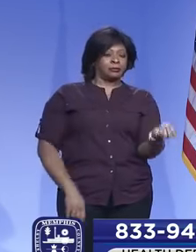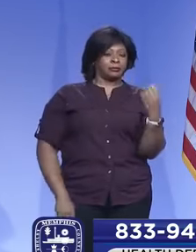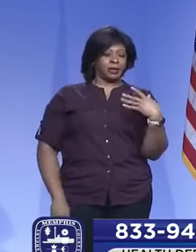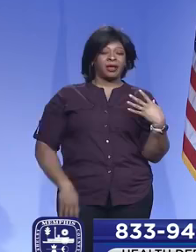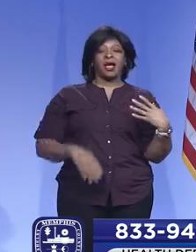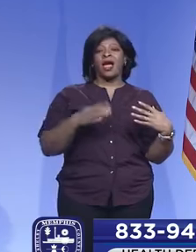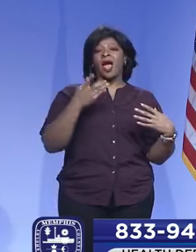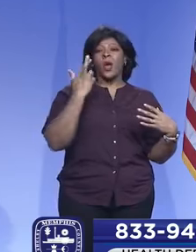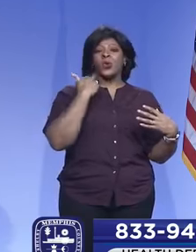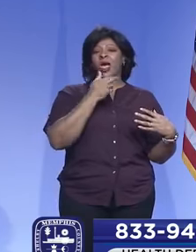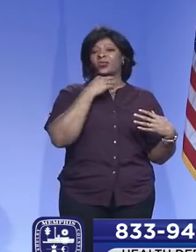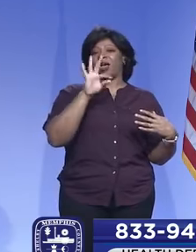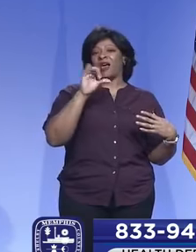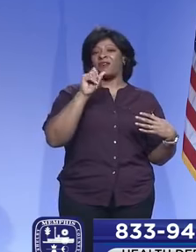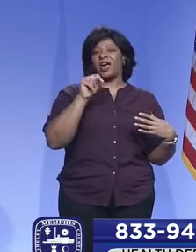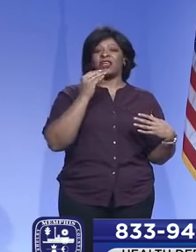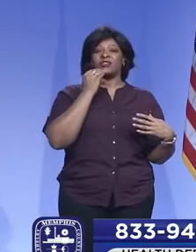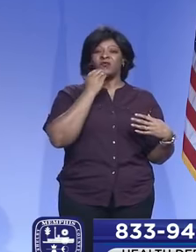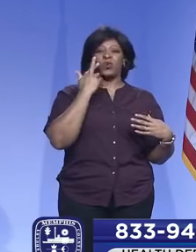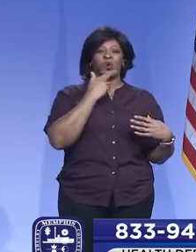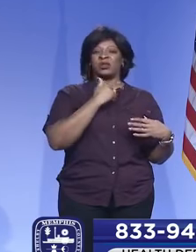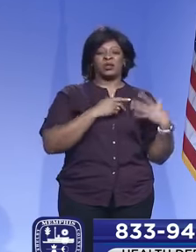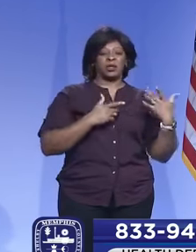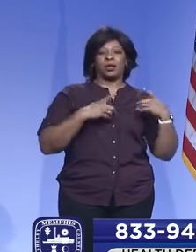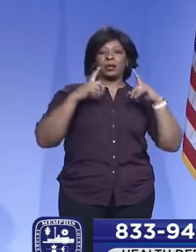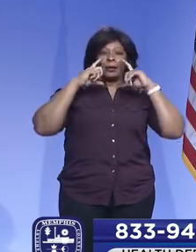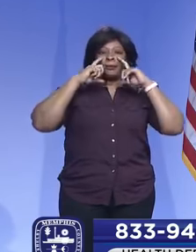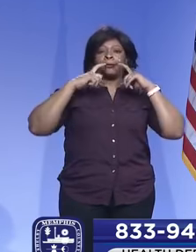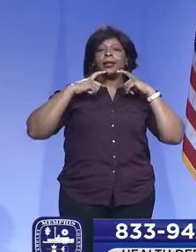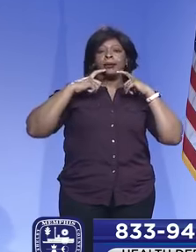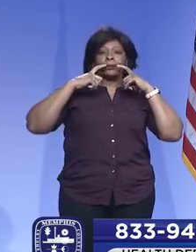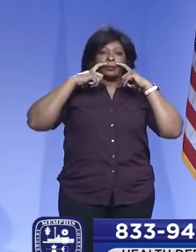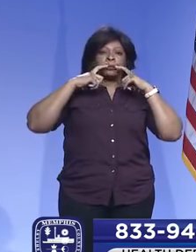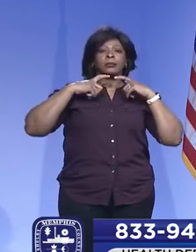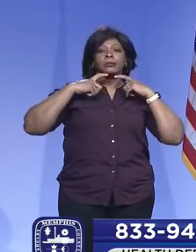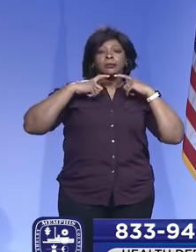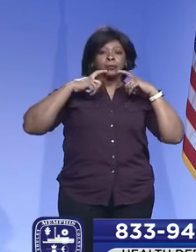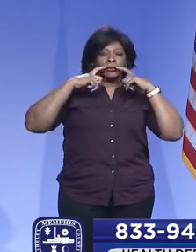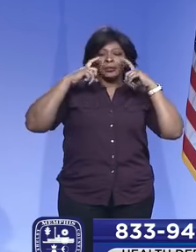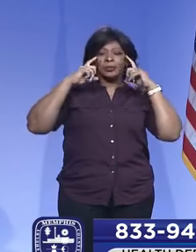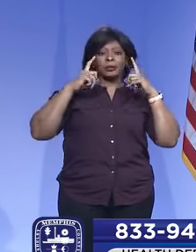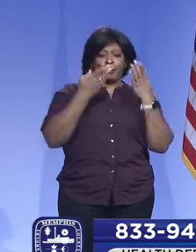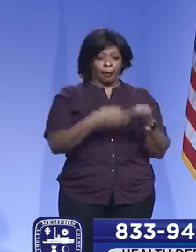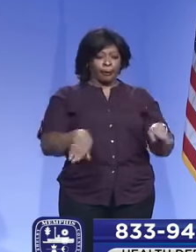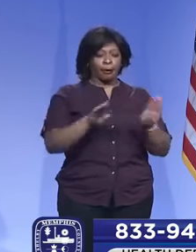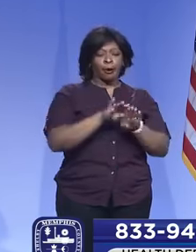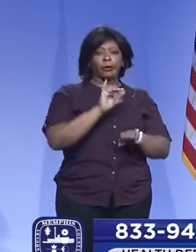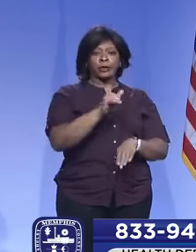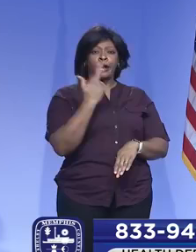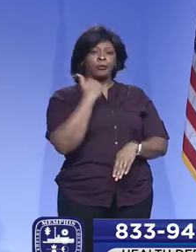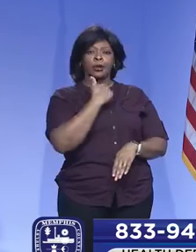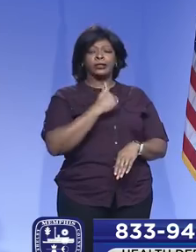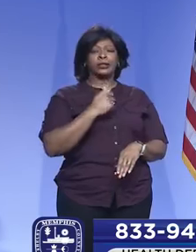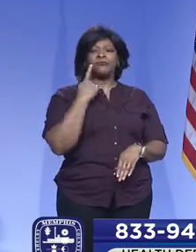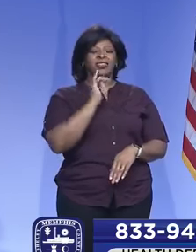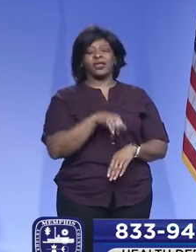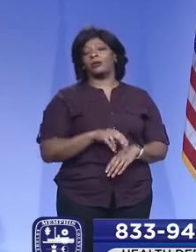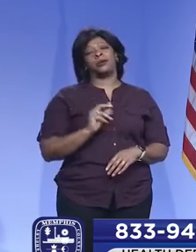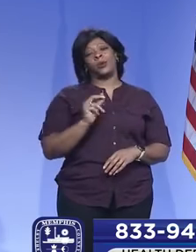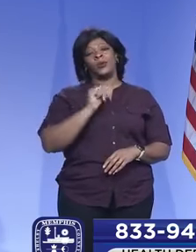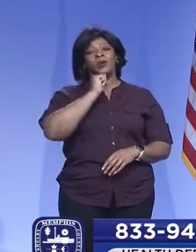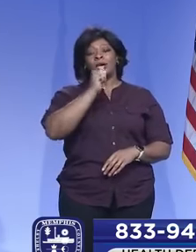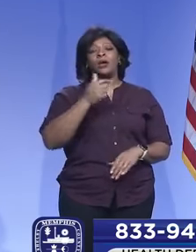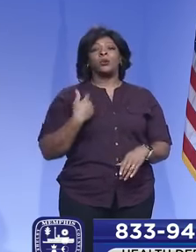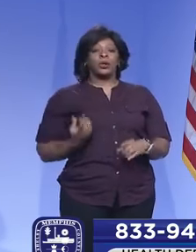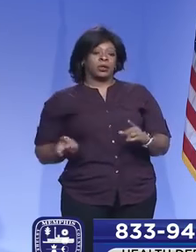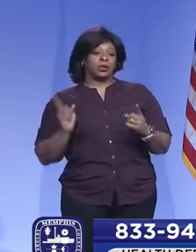fast food restaurant where the workers don't have the mask on properly. We're not going to close the fast food restaurant for that. We're going to